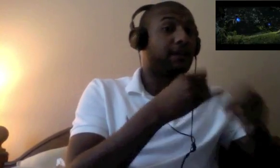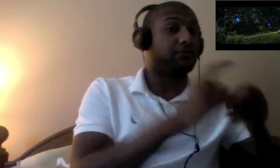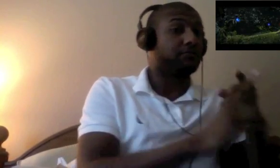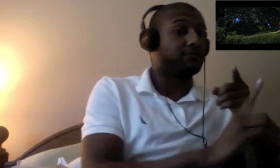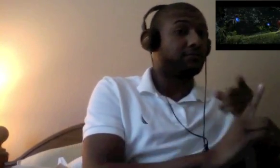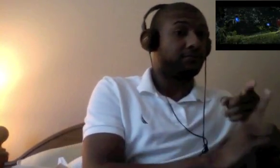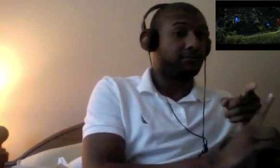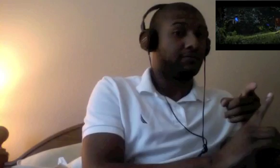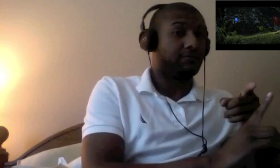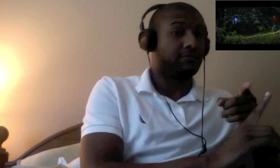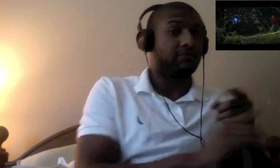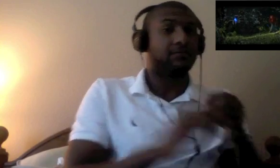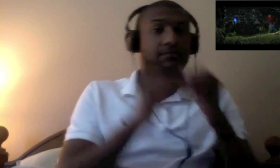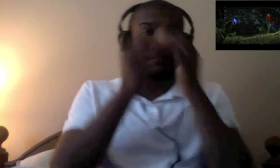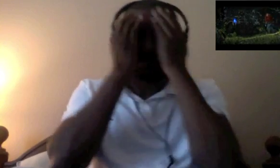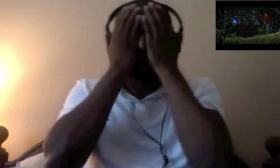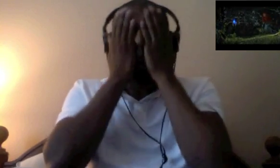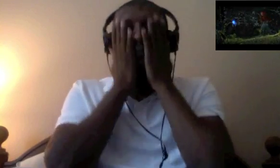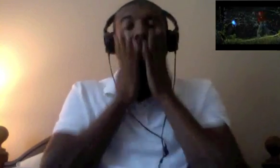this.